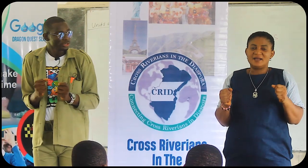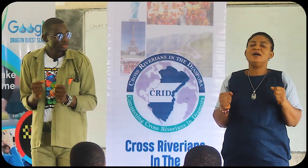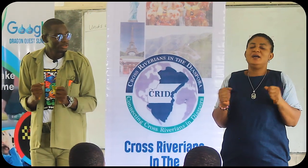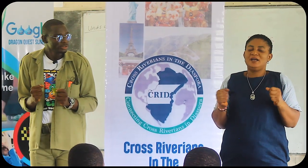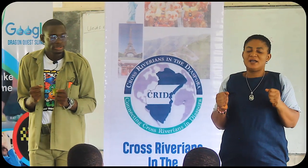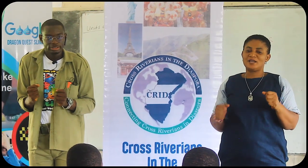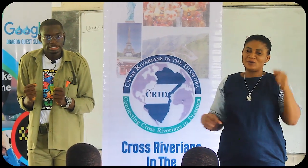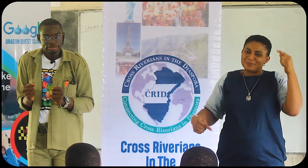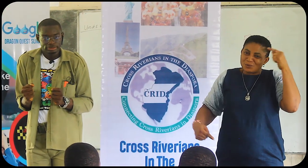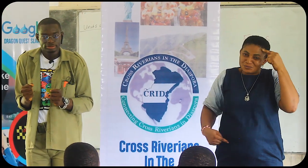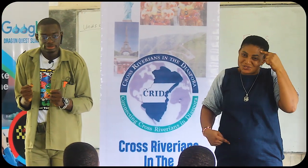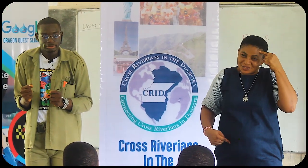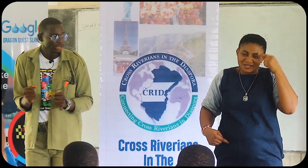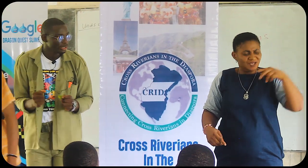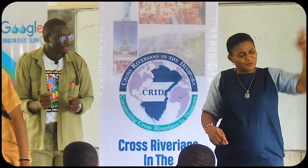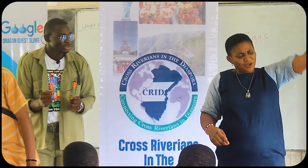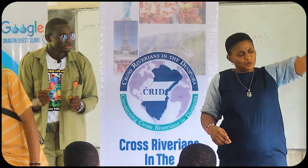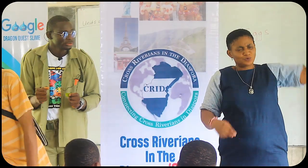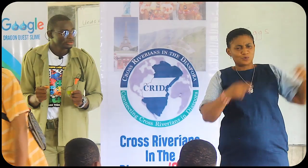fever. Okay. Yeah.